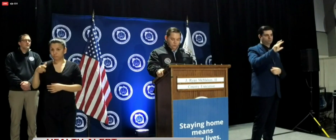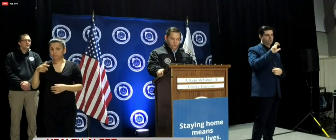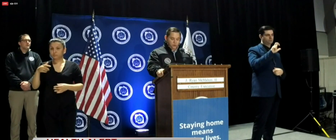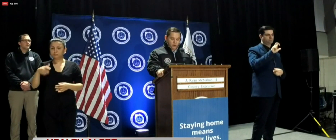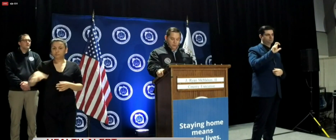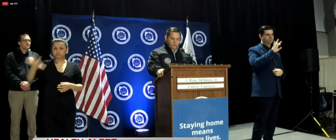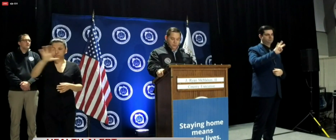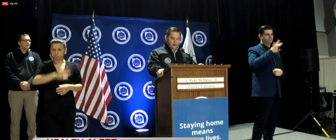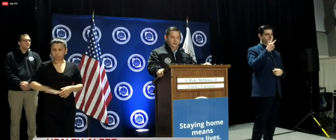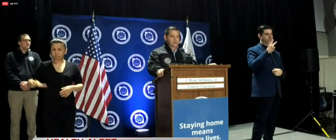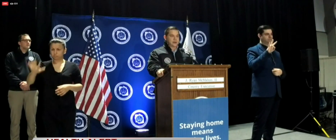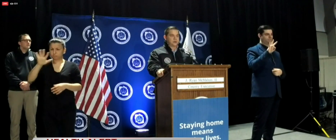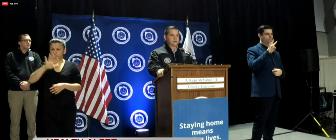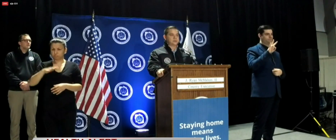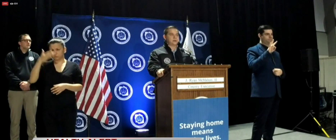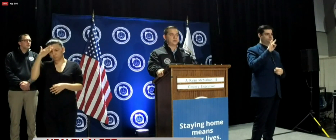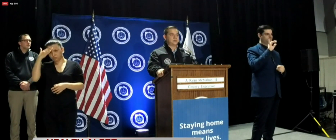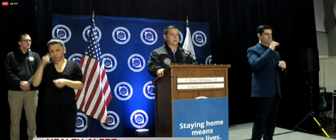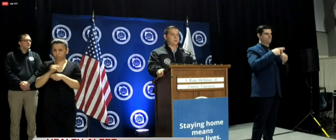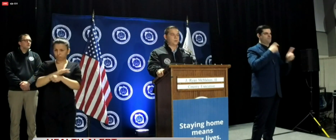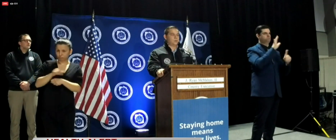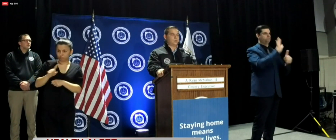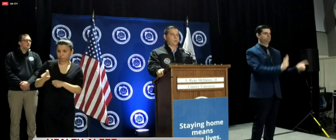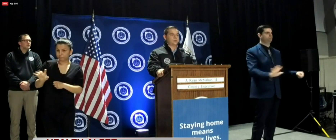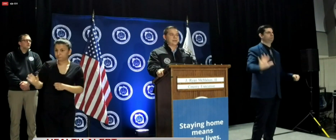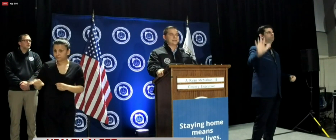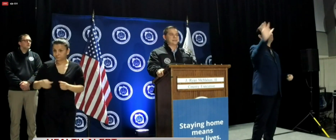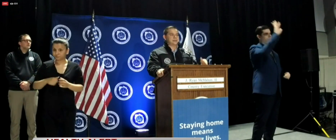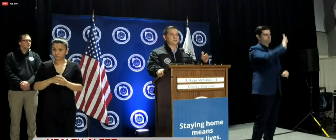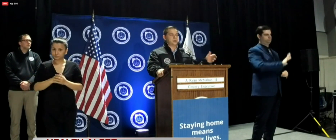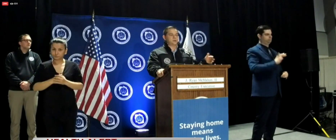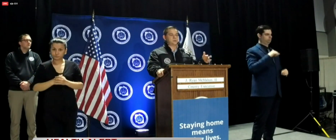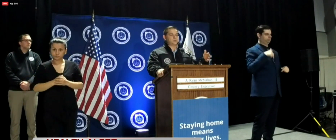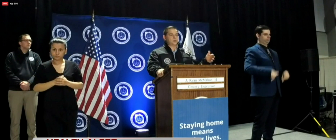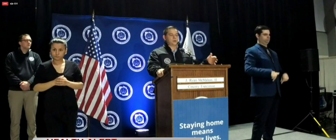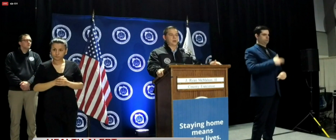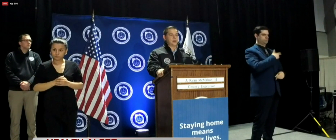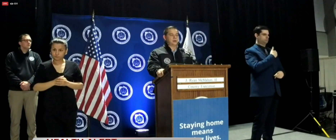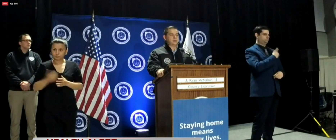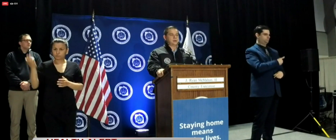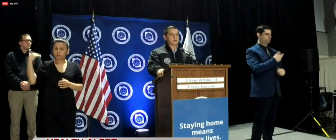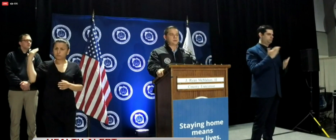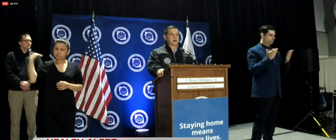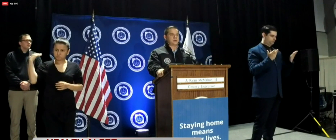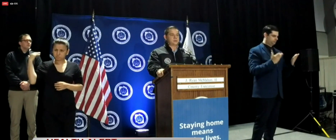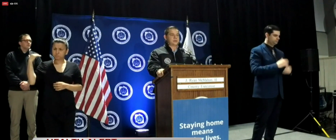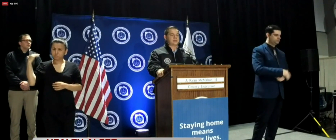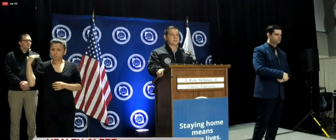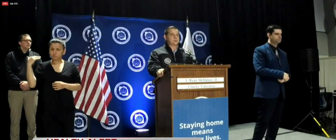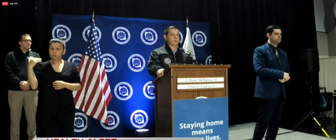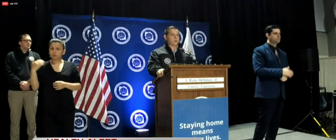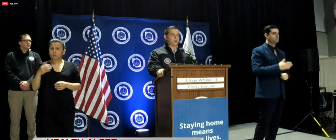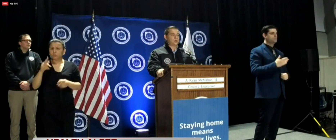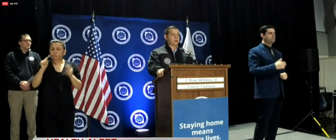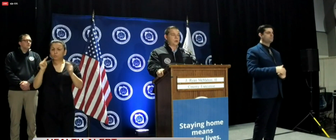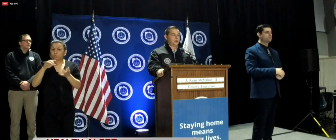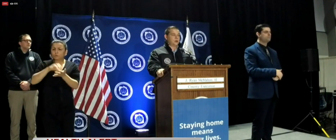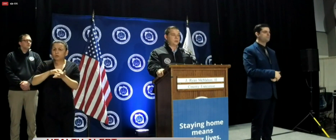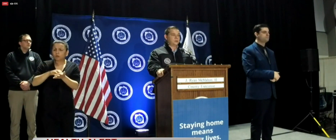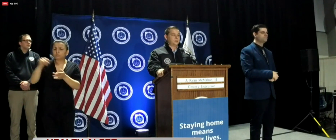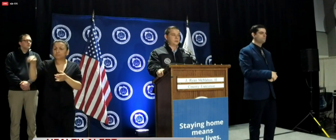The numbers go up. A lot of these counties weren't testing as much early on, so now they're testing more,